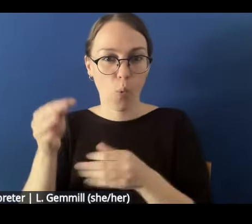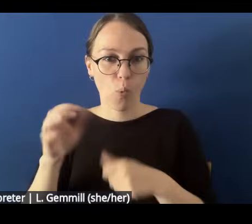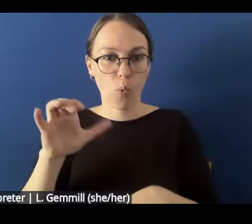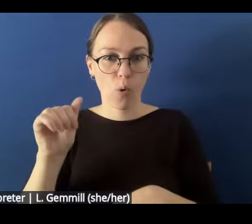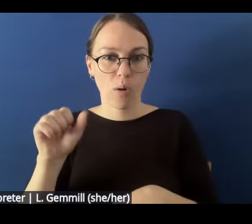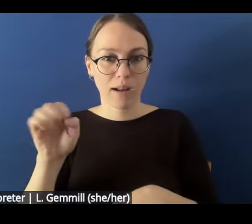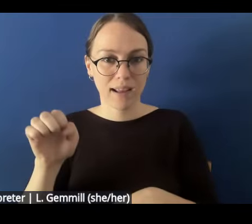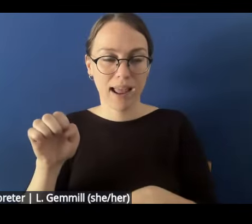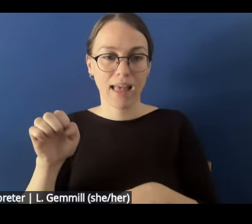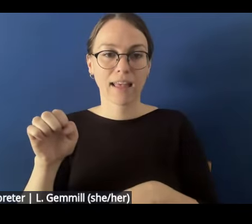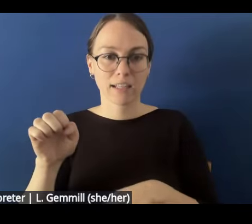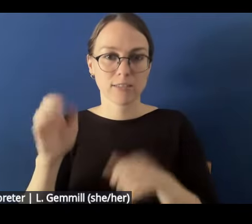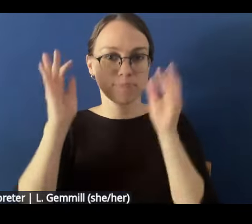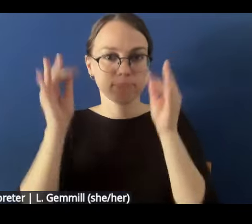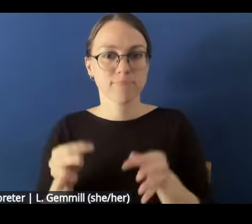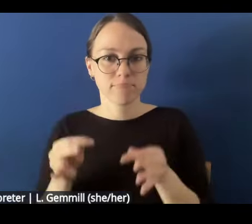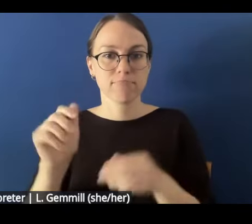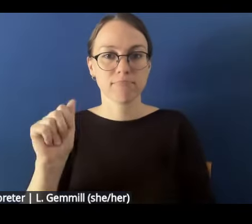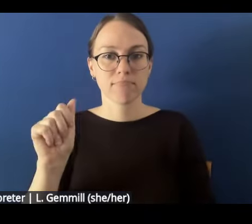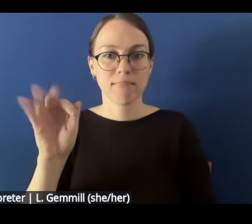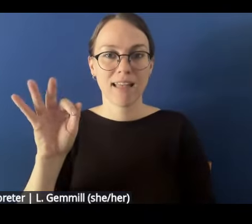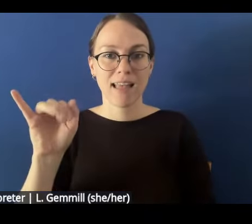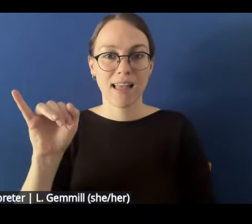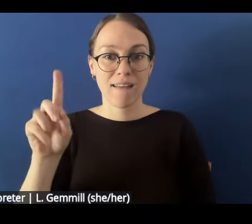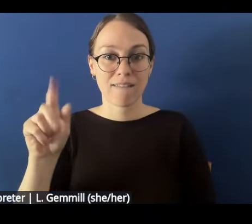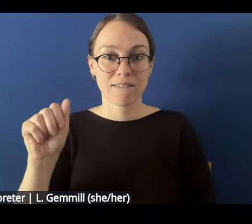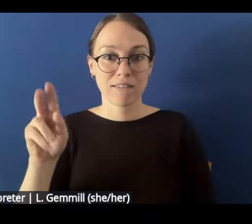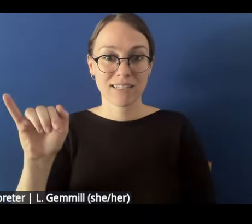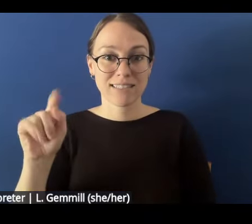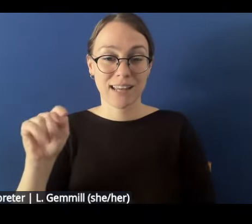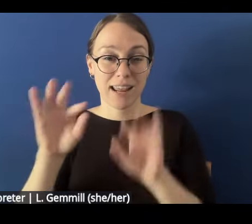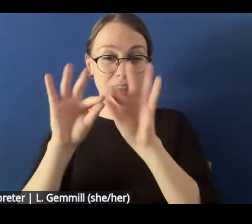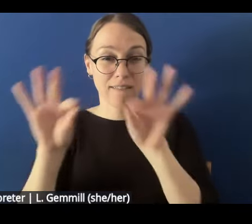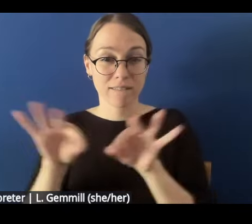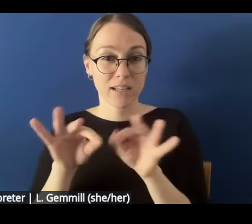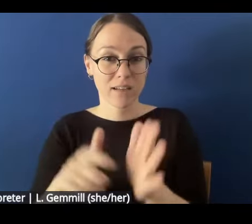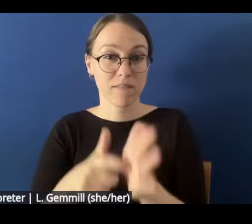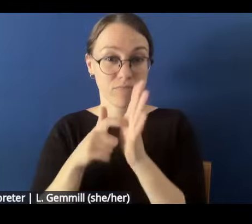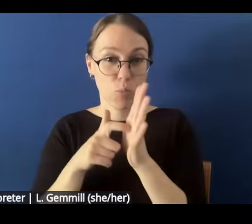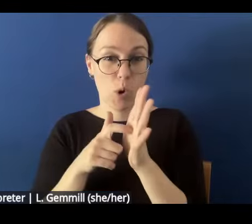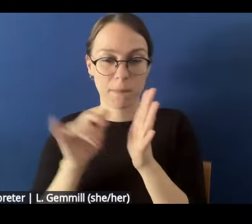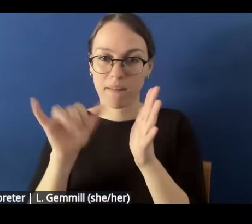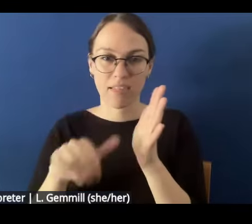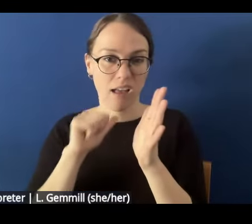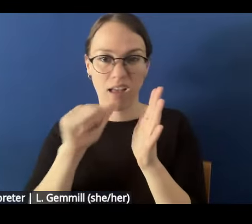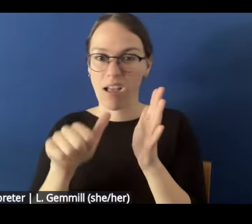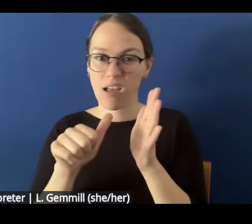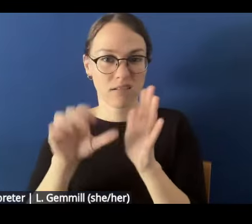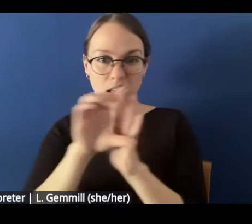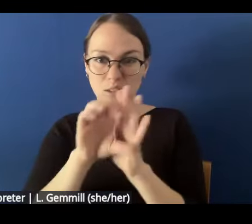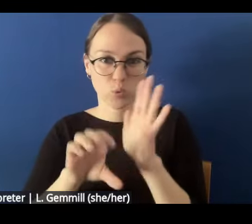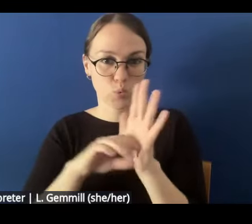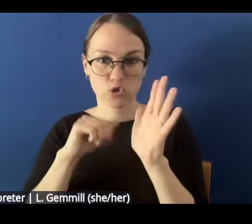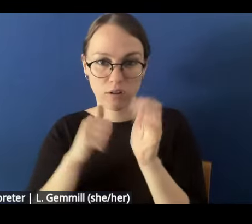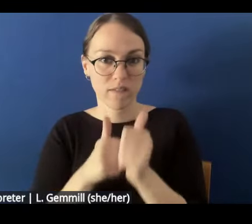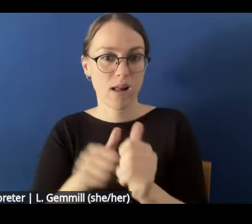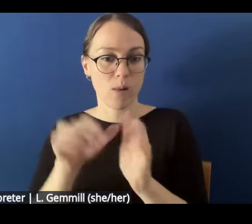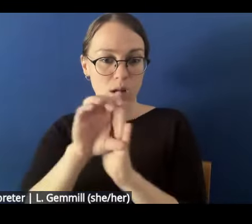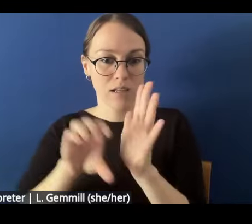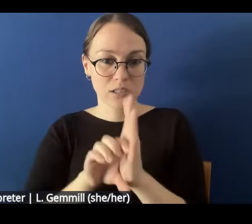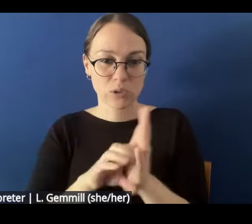the affidavit requirement was unconstitutional. So that would really be a question for the legislature to figure out what is